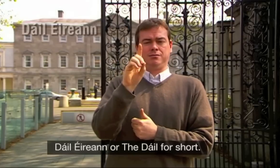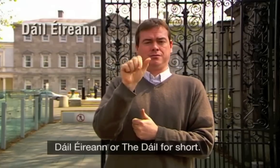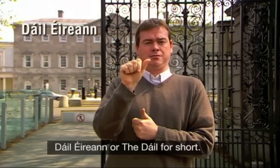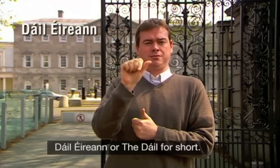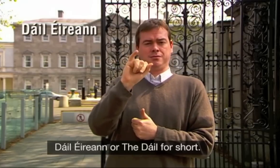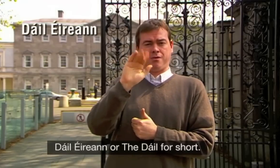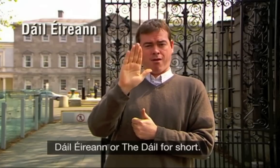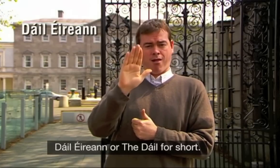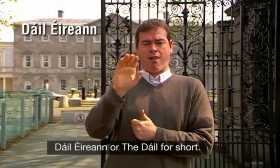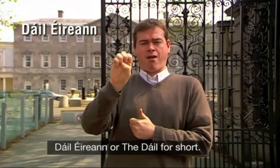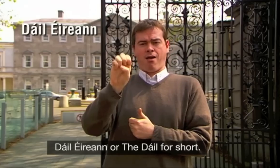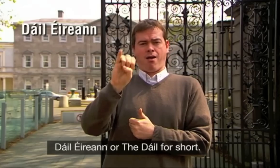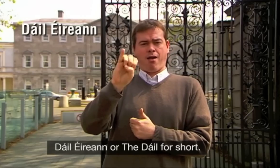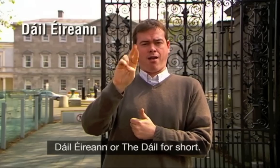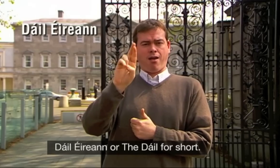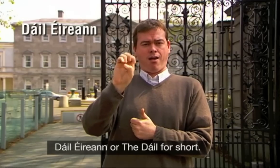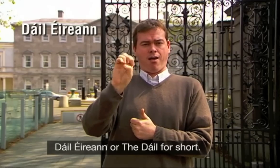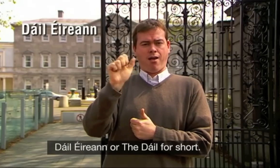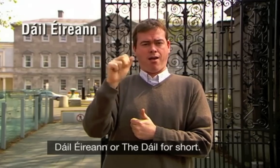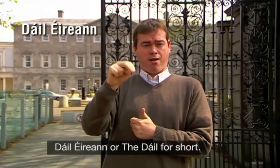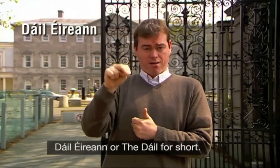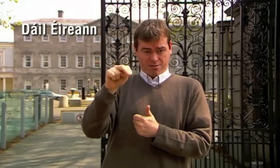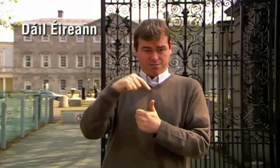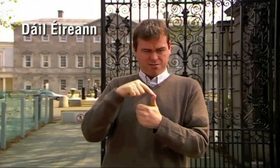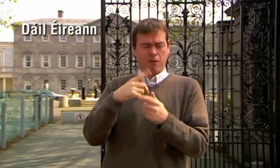Dáil Éireann, or the Dáil for short,